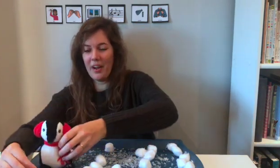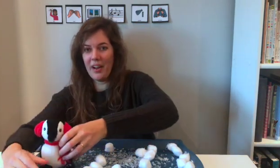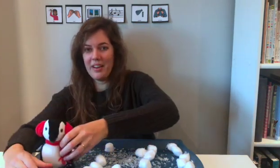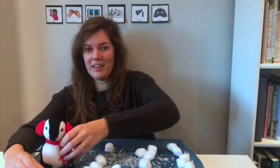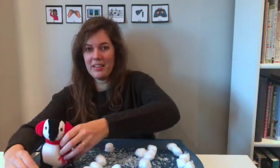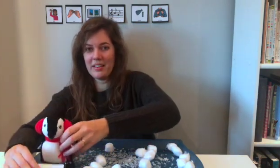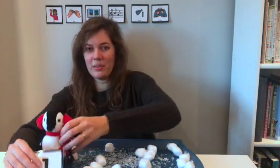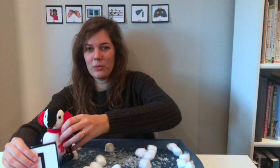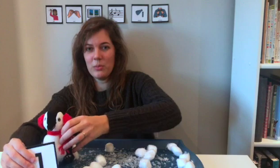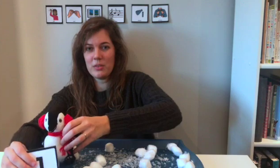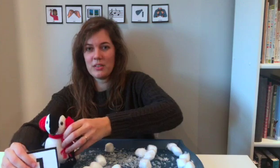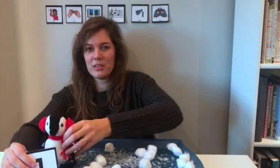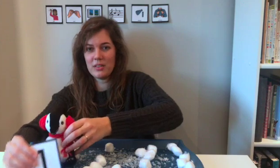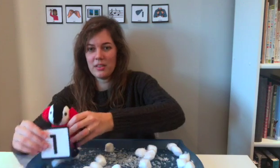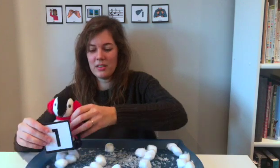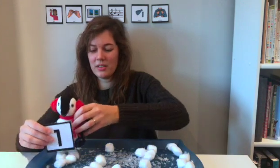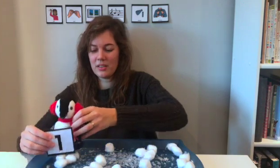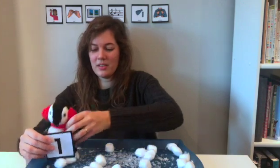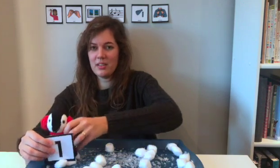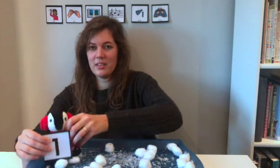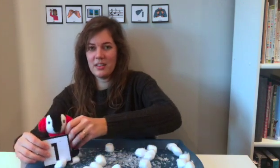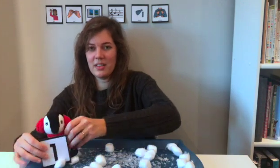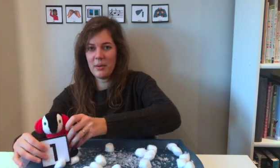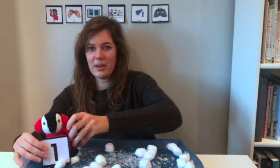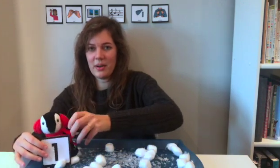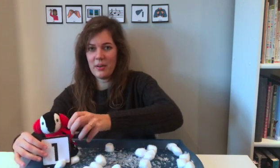One. Oops. Here we go.